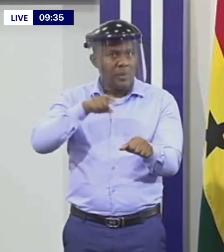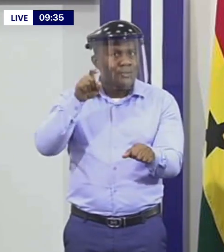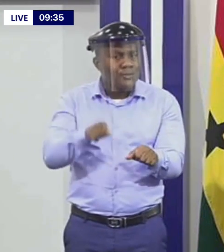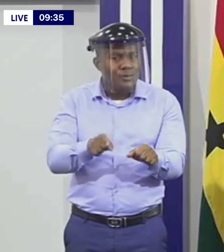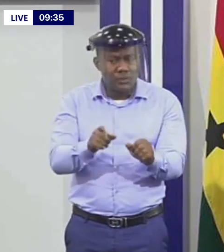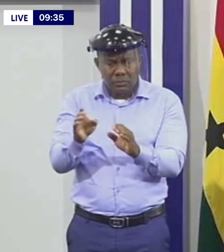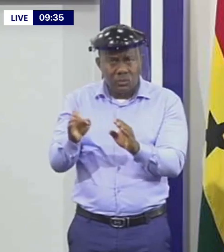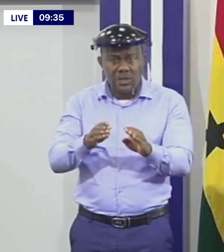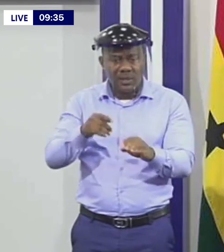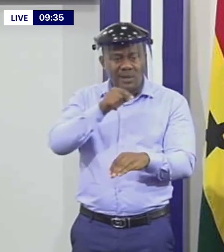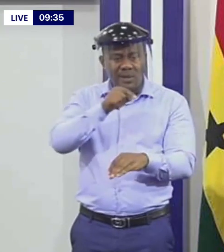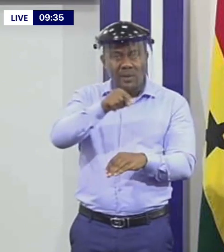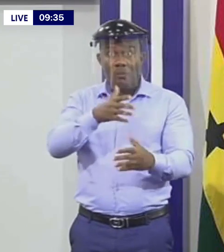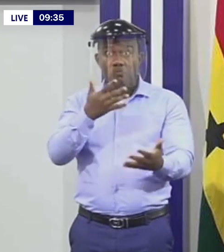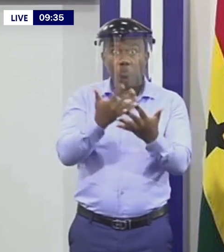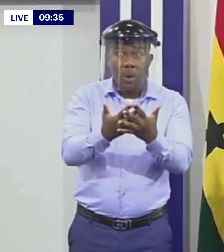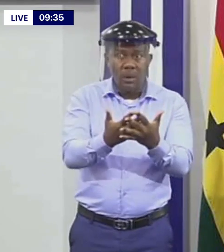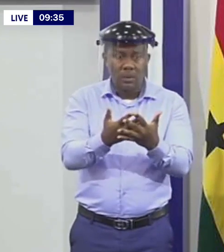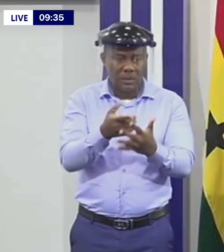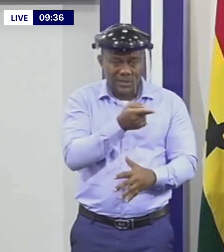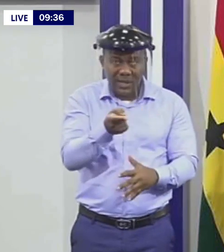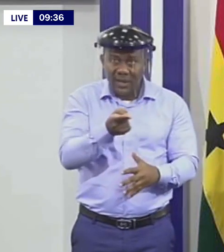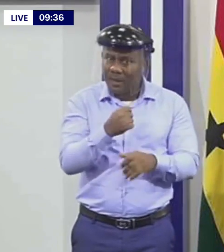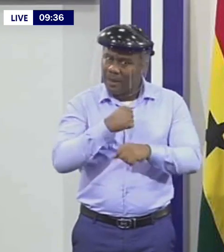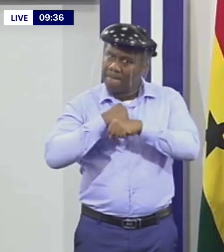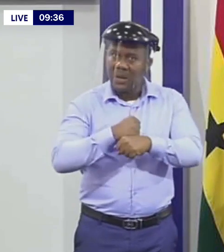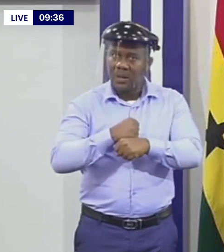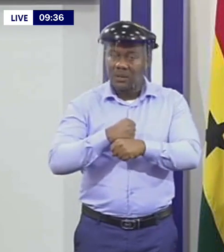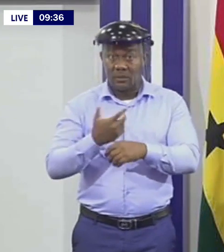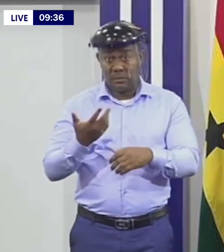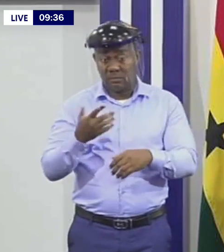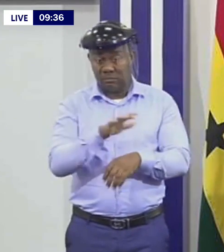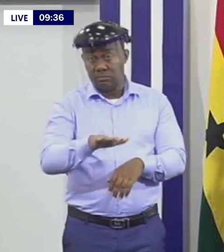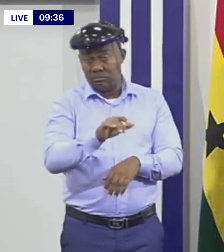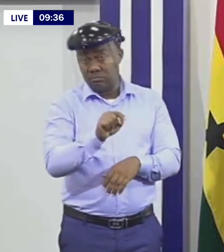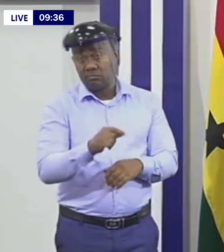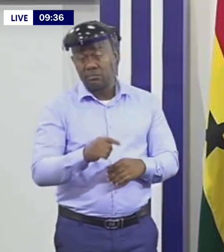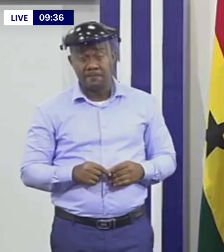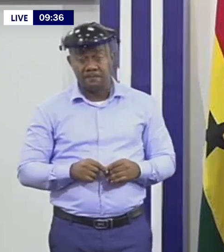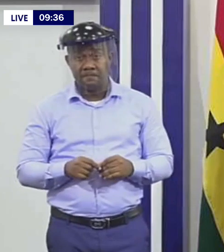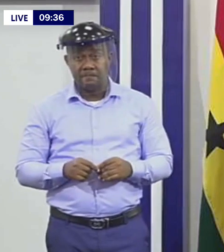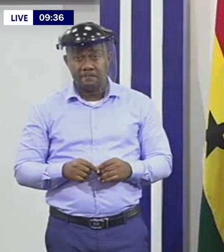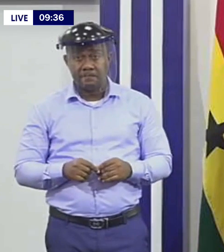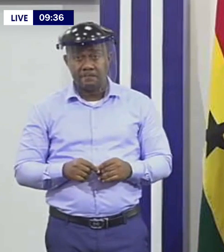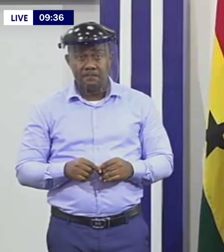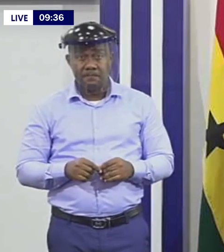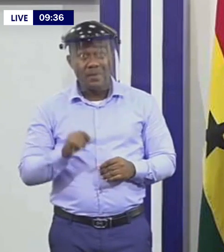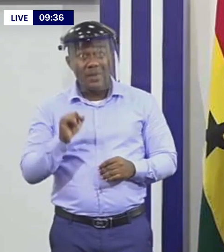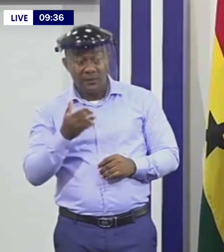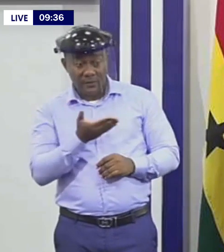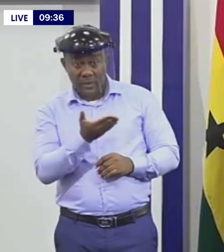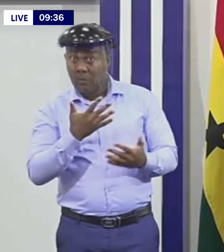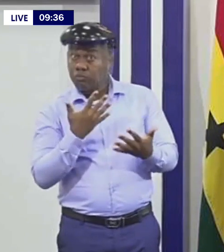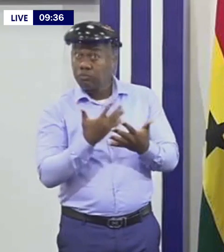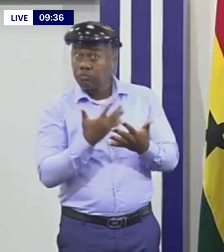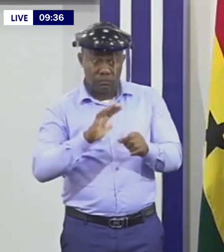prepare, we protect the inmates adequately so that nobody goes into these areas with the infection. And that will require that probably